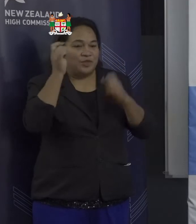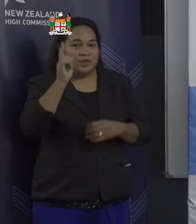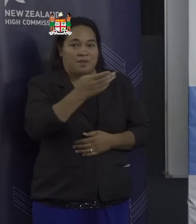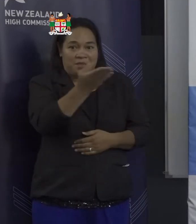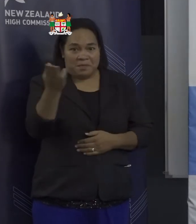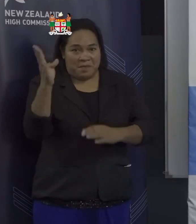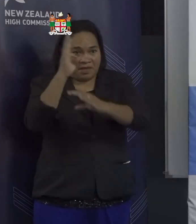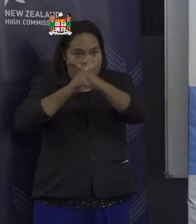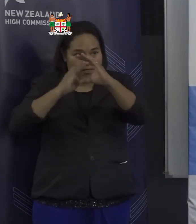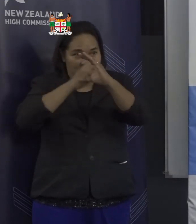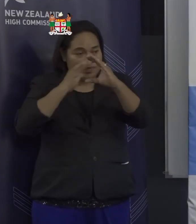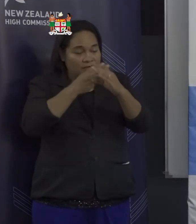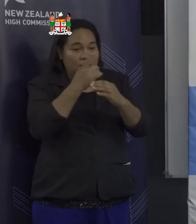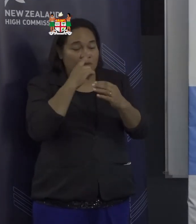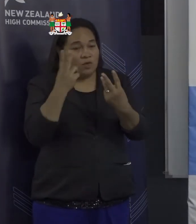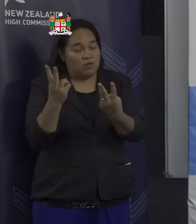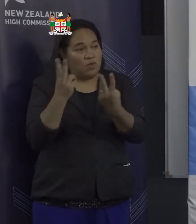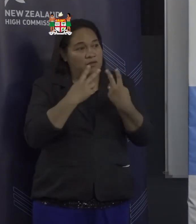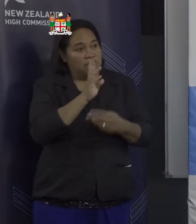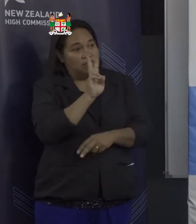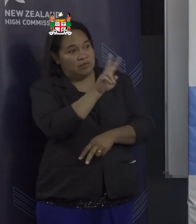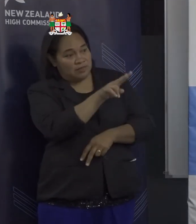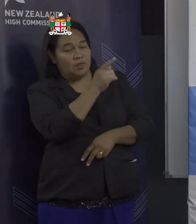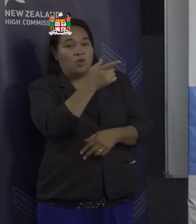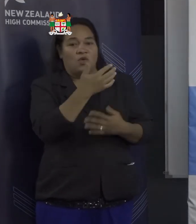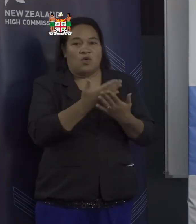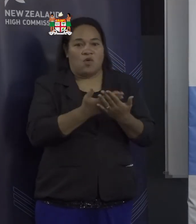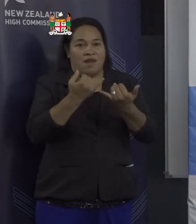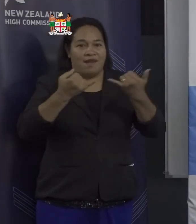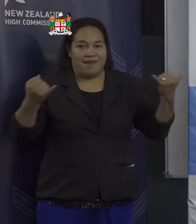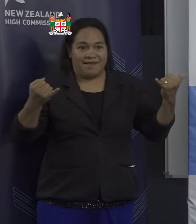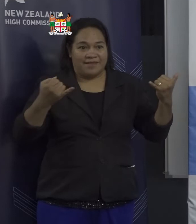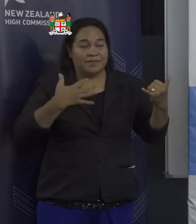and distinguished guests who are all online, and in the distinguished guests I include our